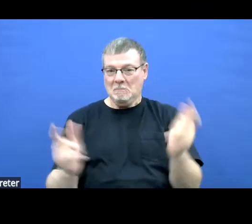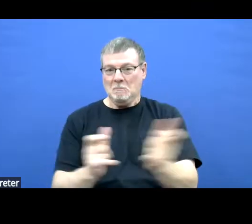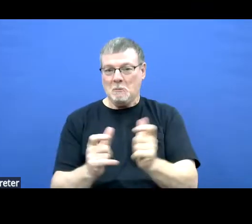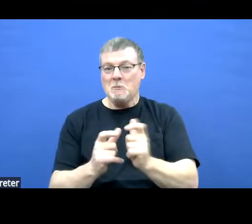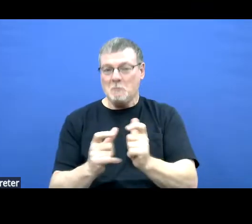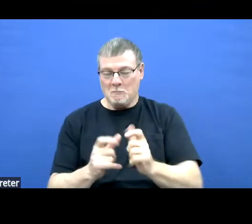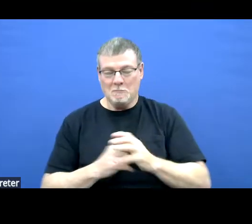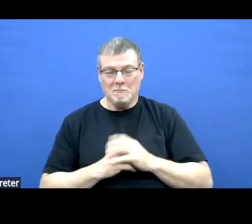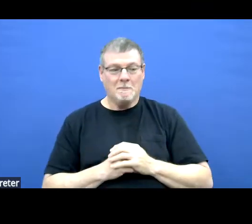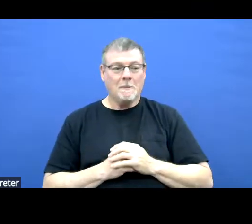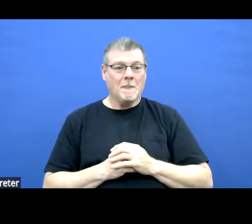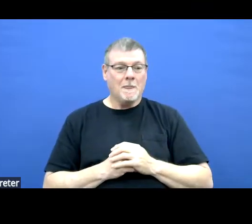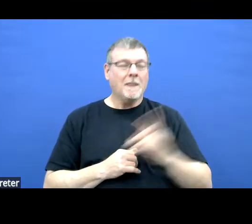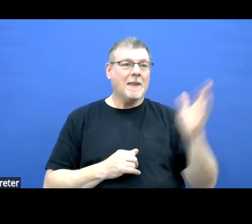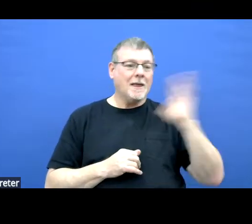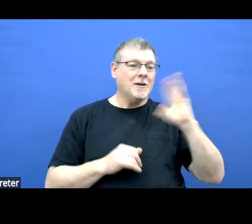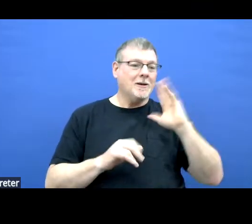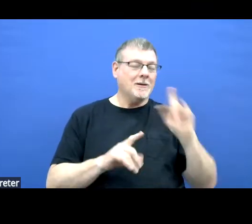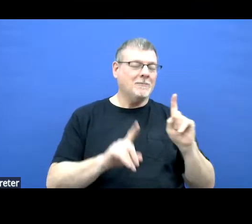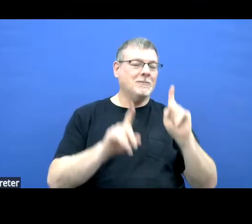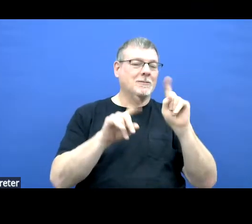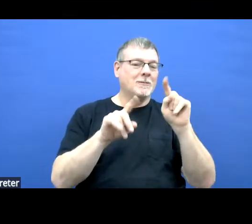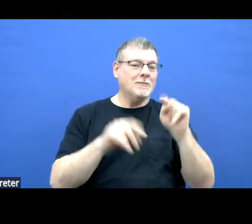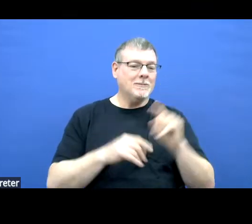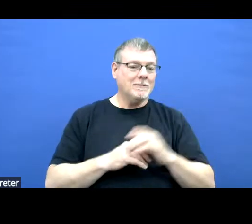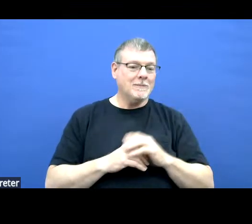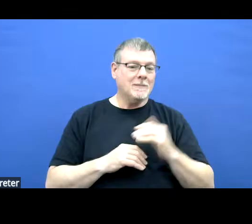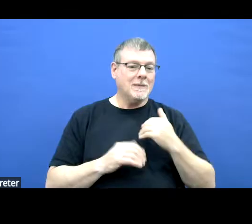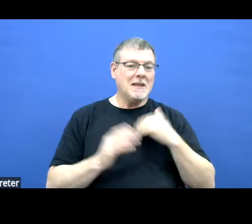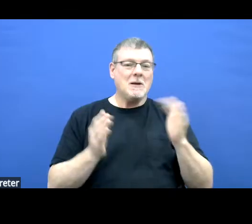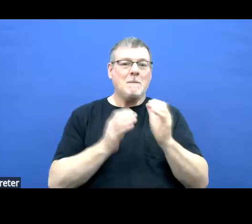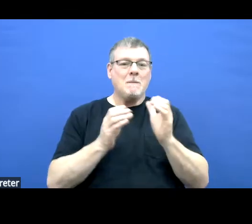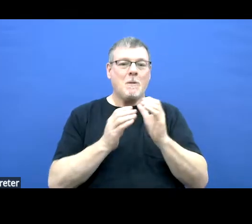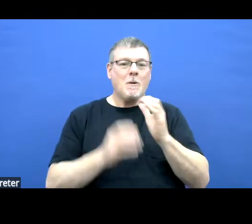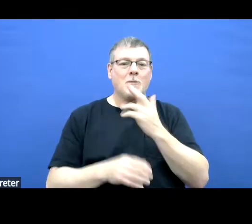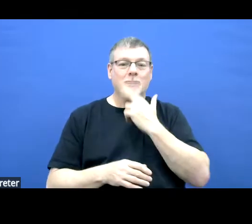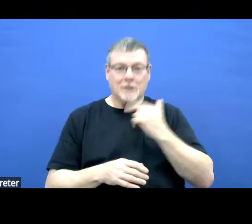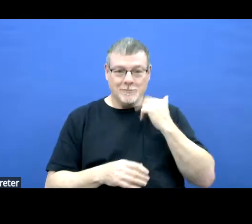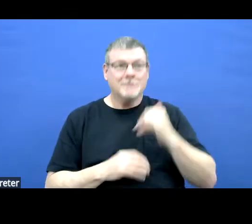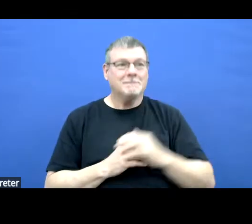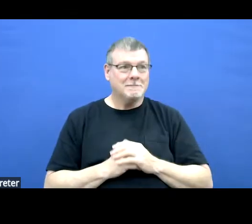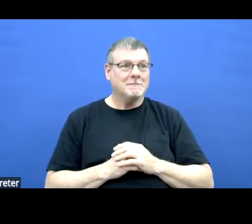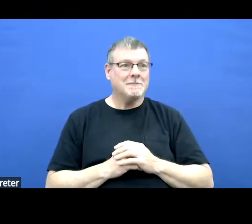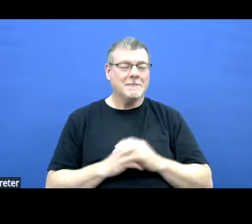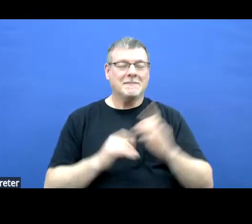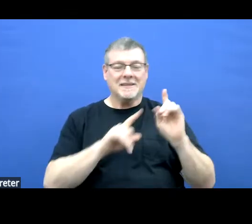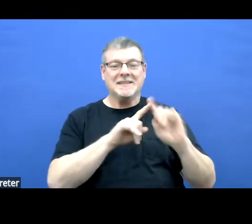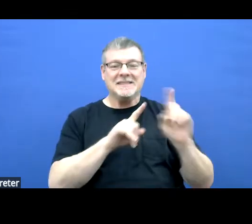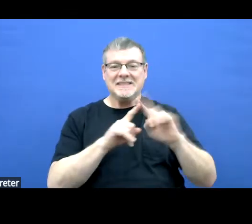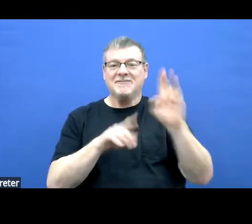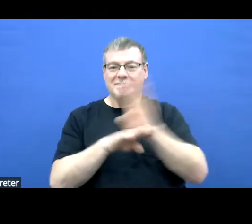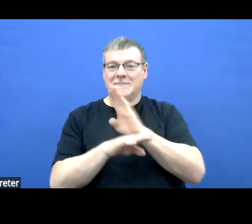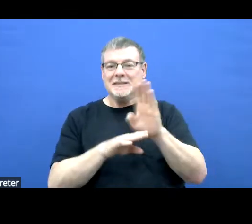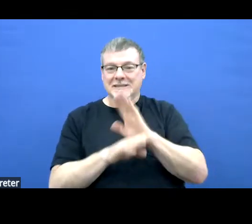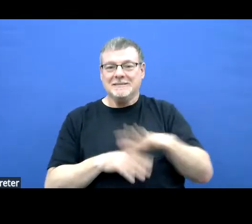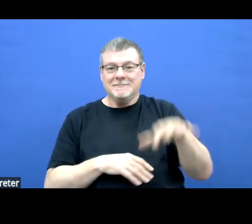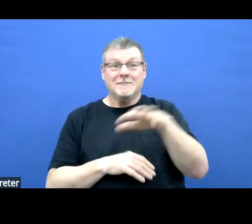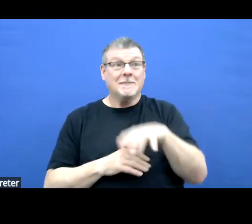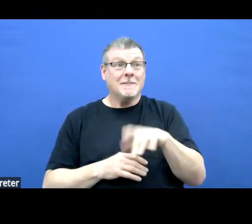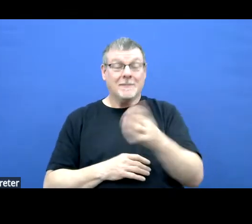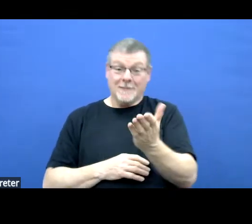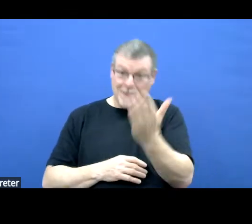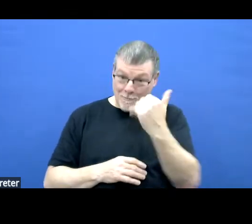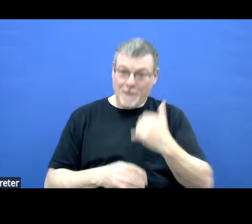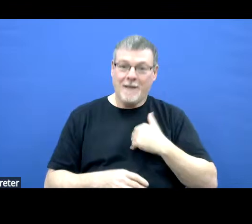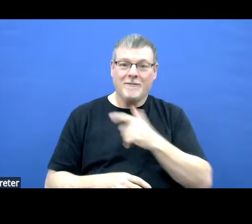used to go over to the building. Sometimes they had a small restaurant in there that Yep. served all the different businesses in there. So you come over, we'll